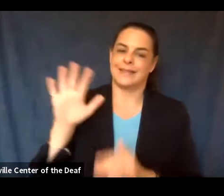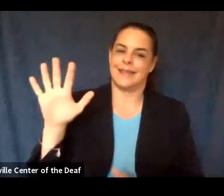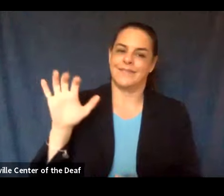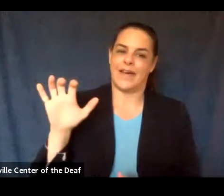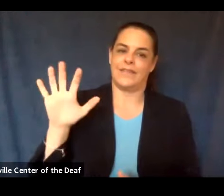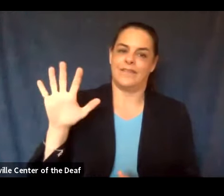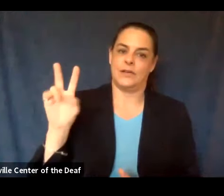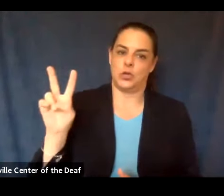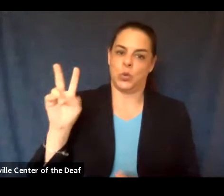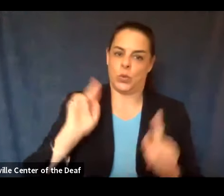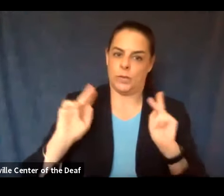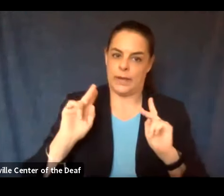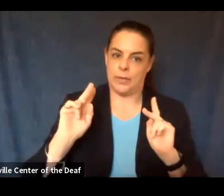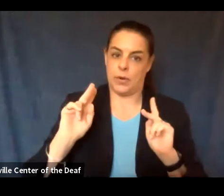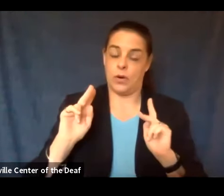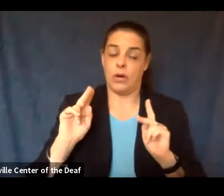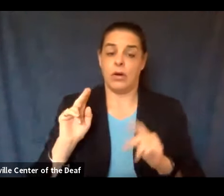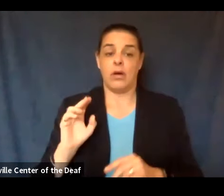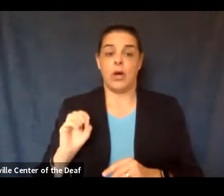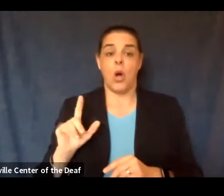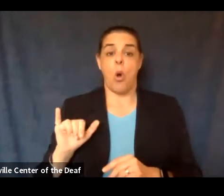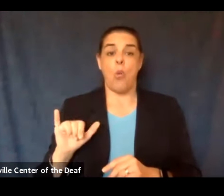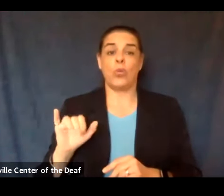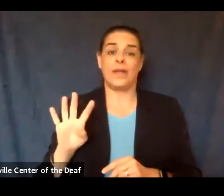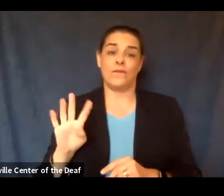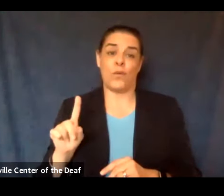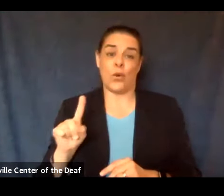2,552 people, and only 41 of those have been positive.